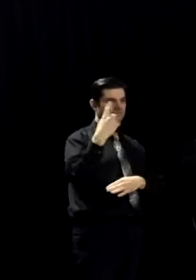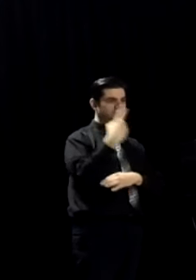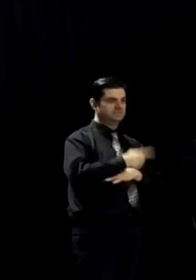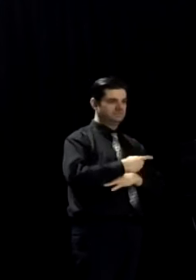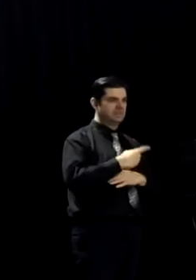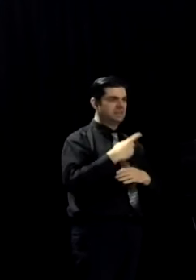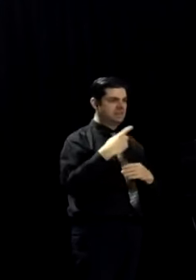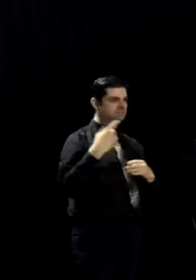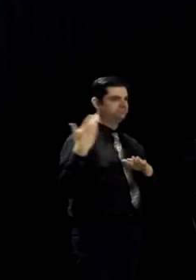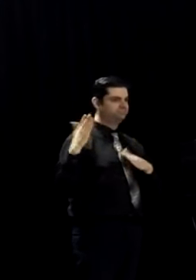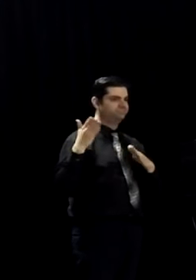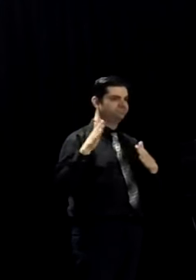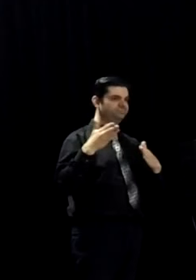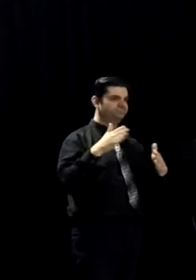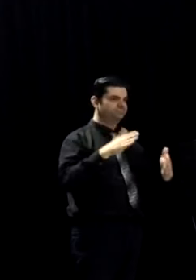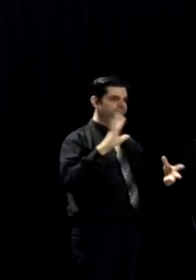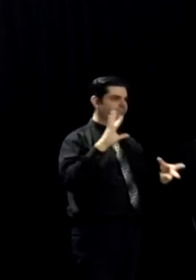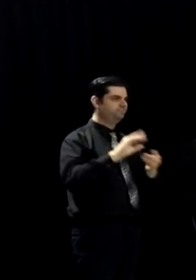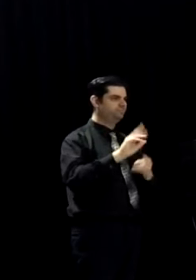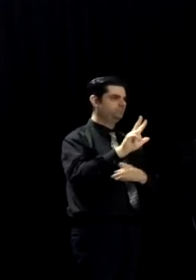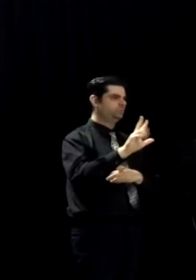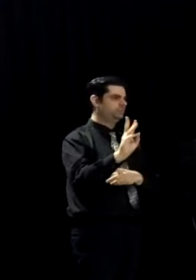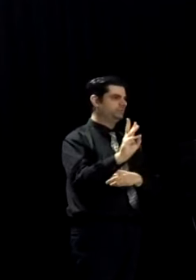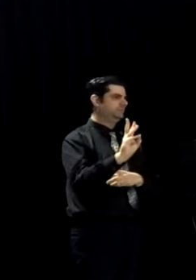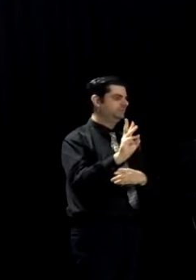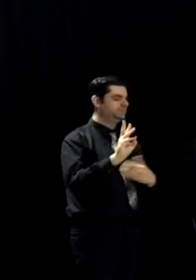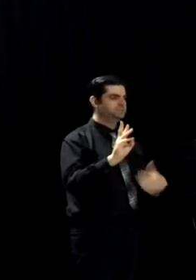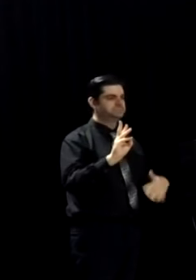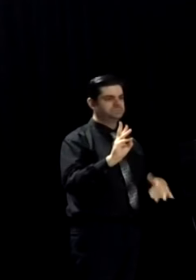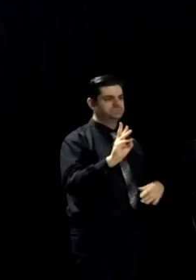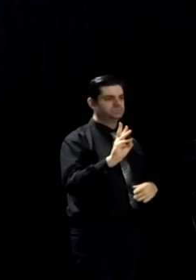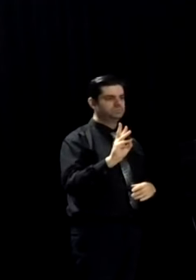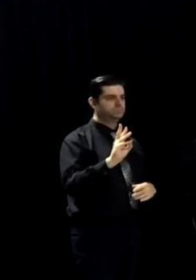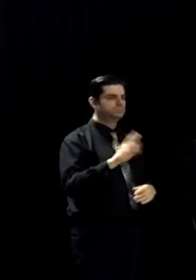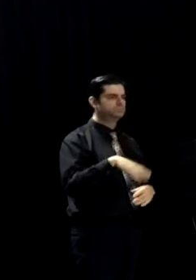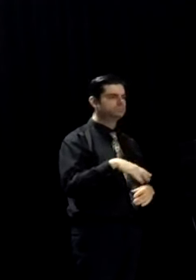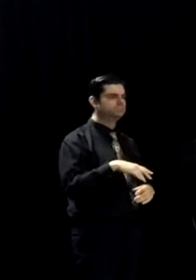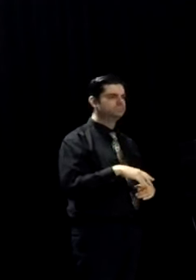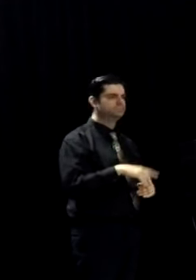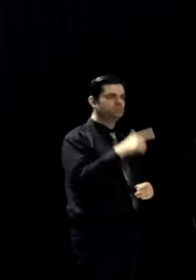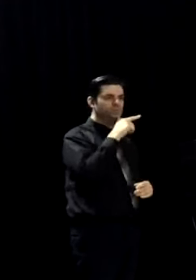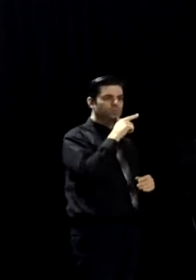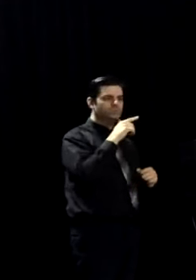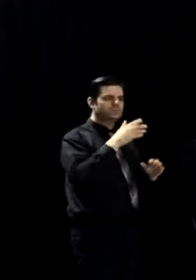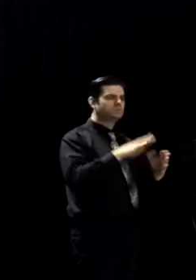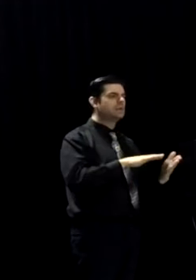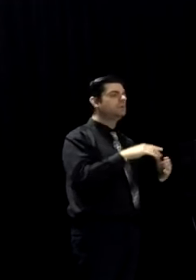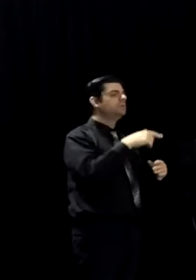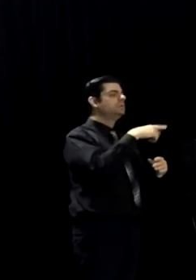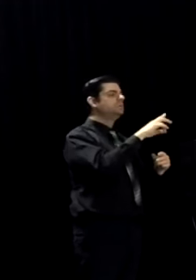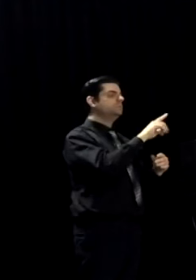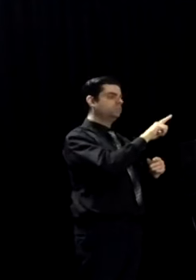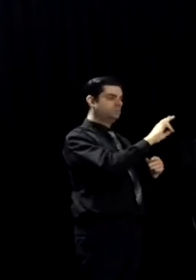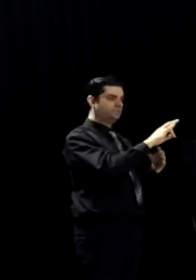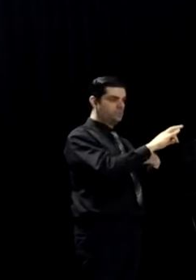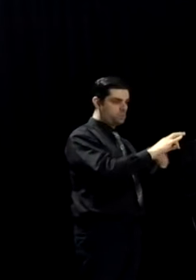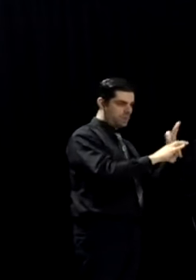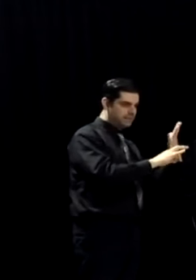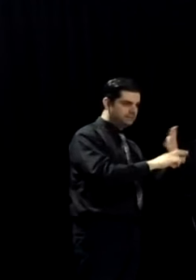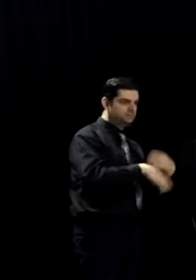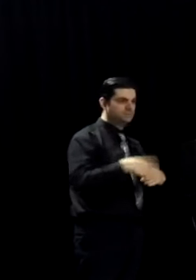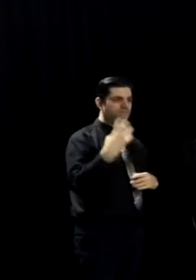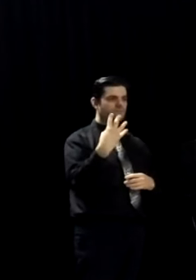When we look at who has died, 27 Caucasian, 4 of another race, and 5 African